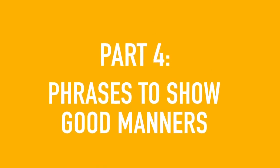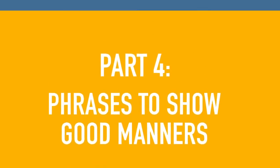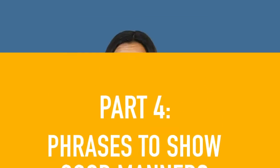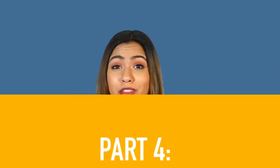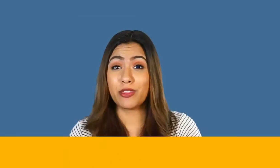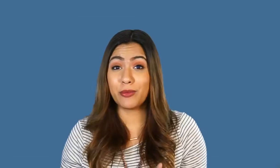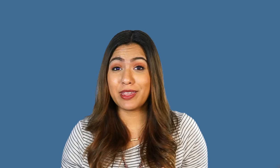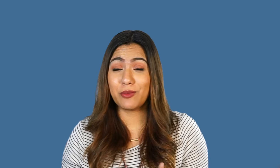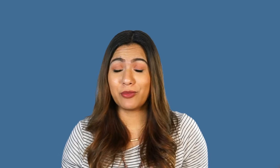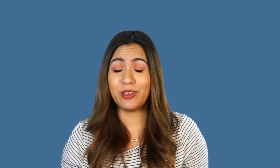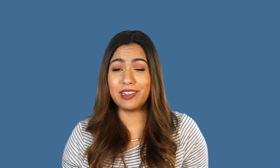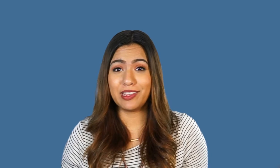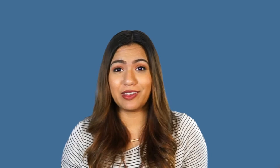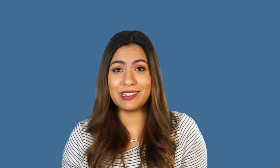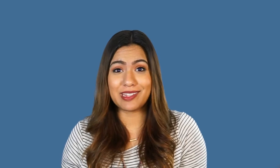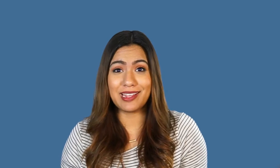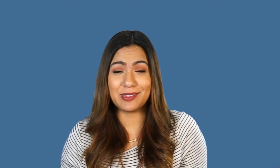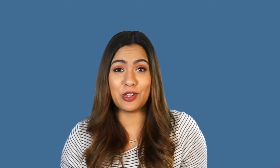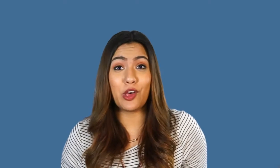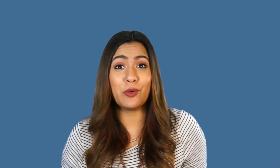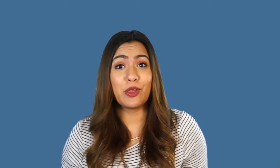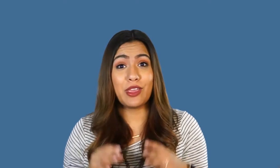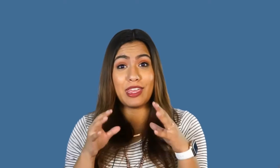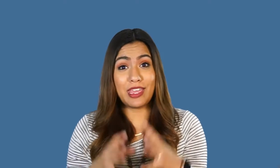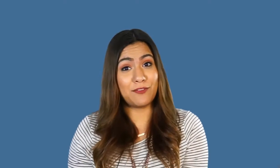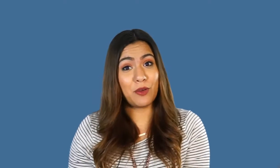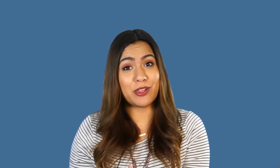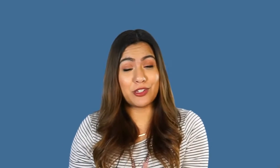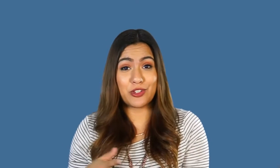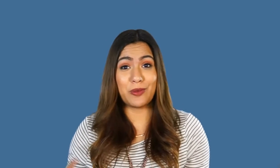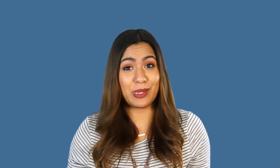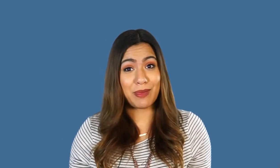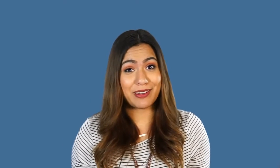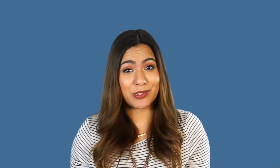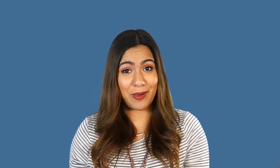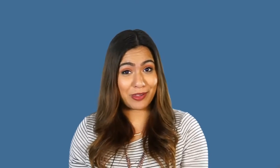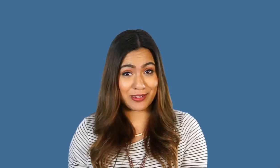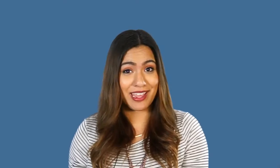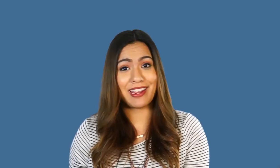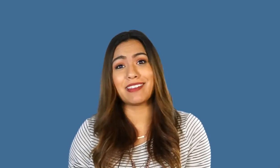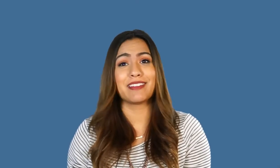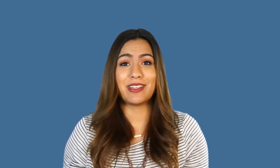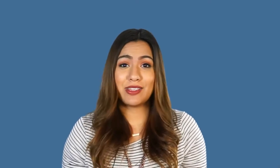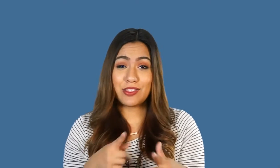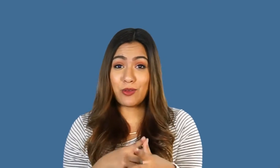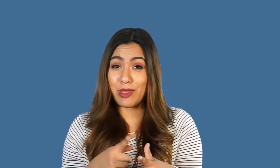So here are 3 really good signs to know if you want to show good manners while you're signing. So